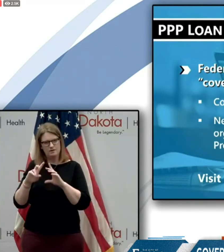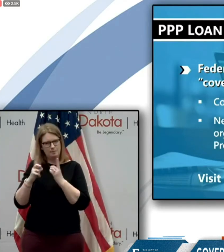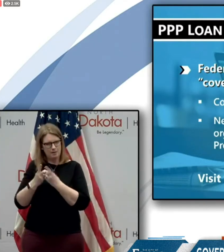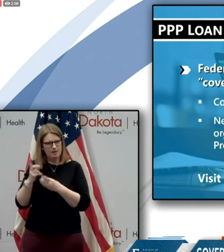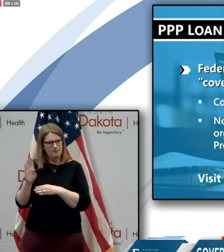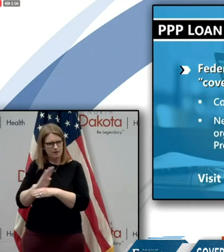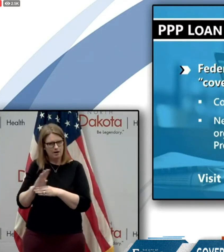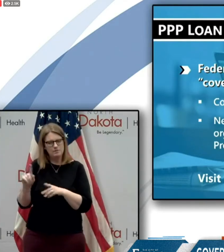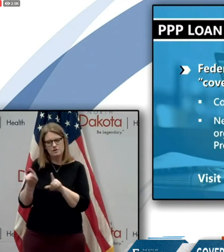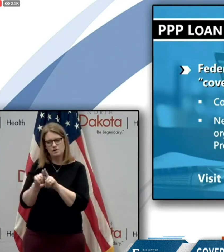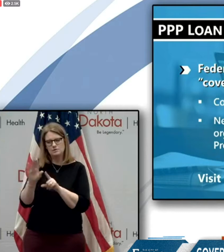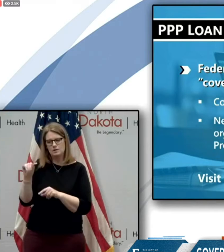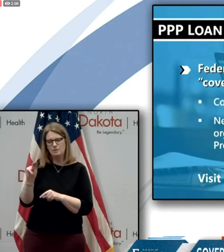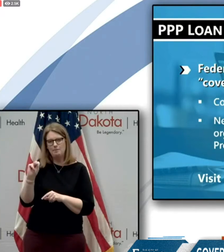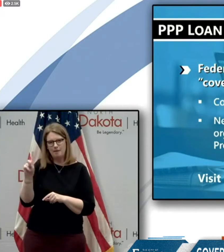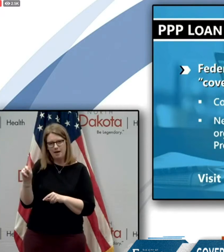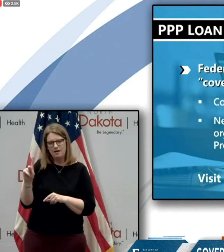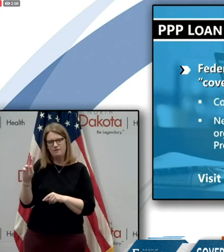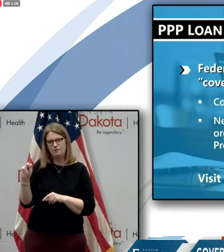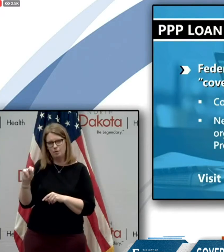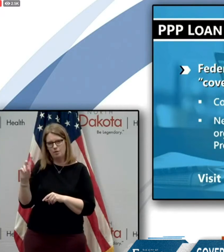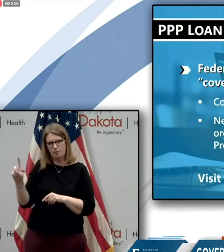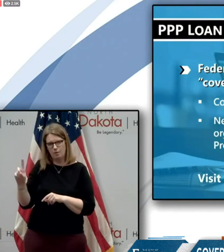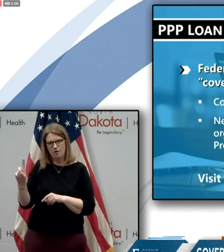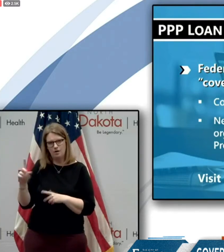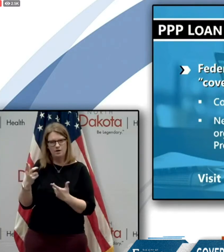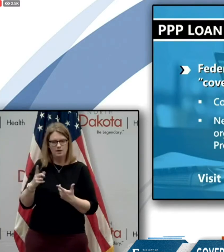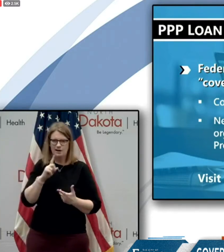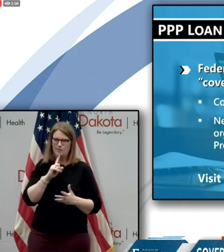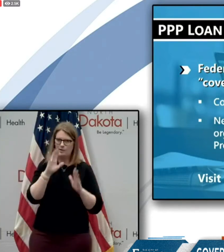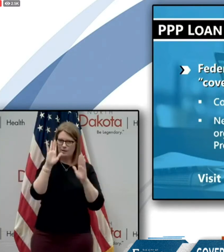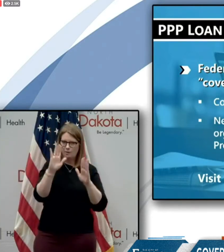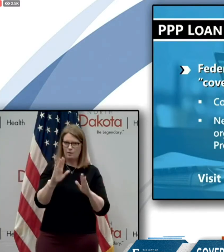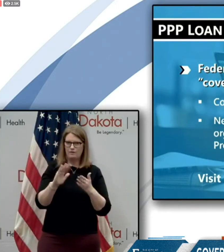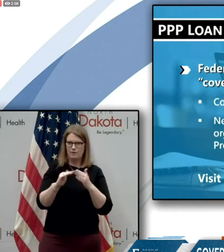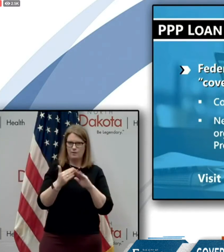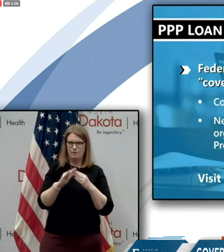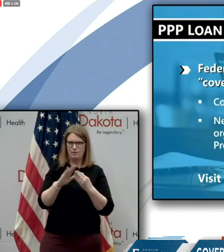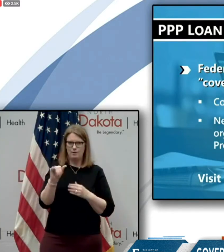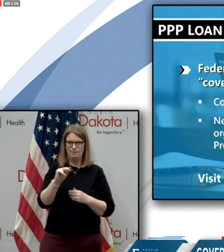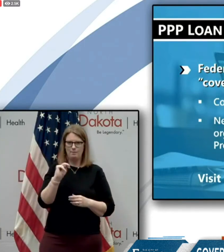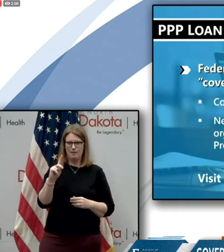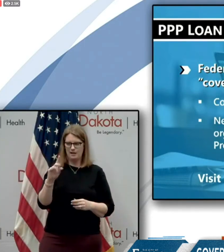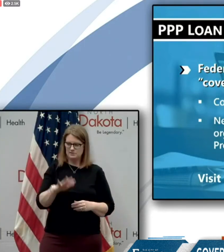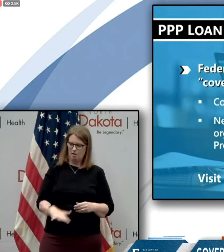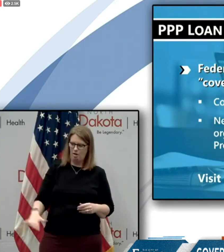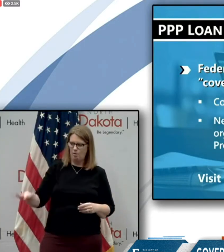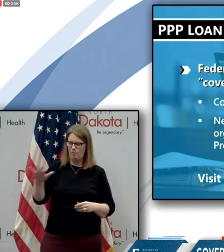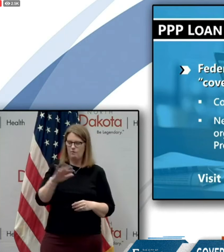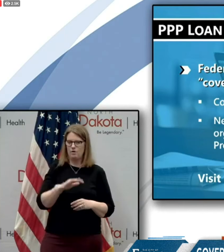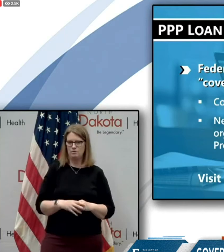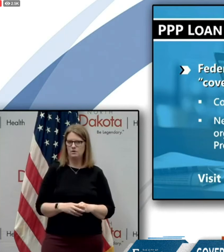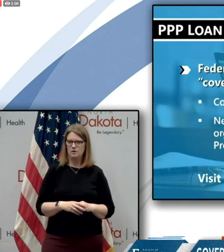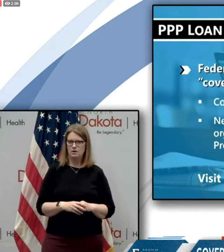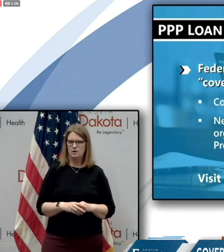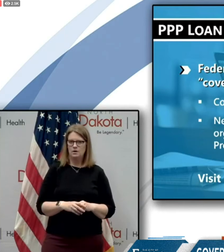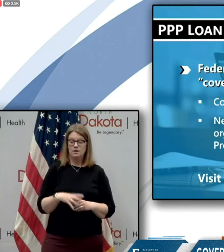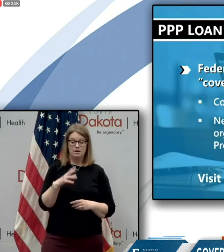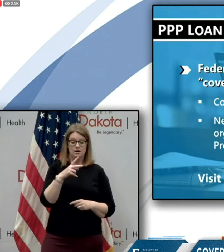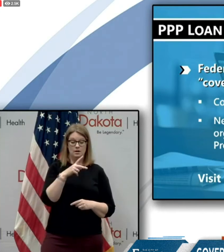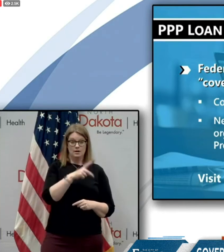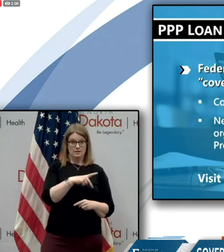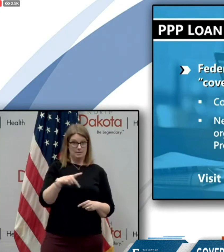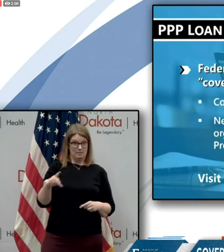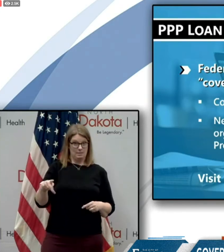between the Bank of North Dakota and our wonderful community banks that are across our state. Again, the PPP, there's